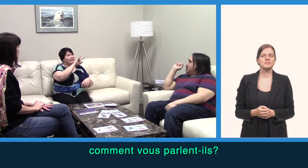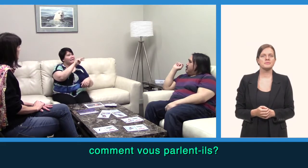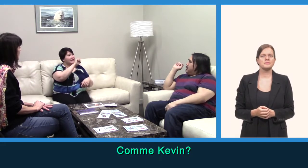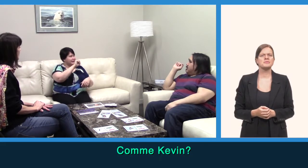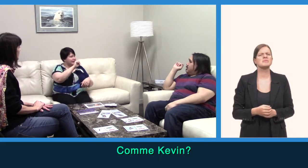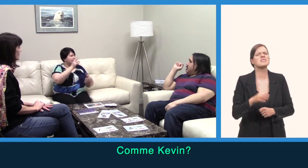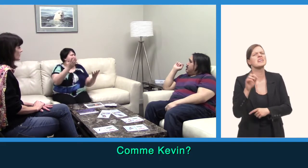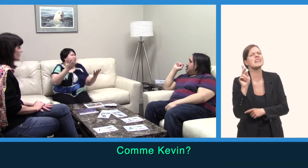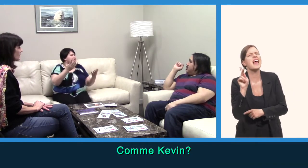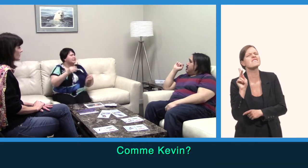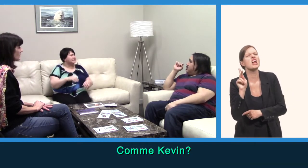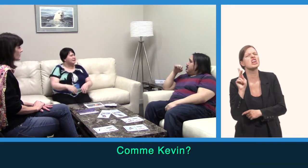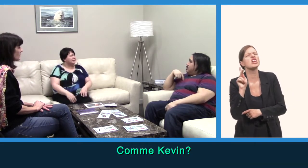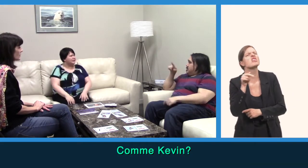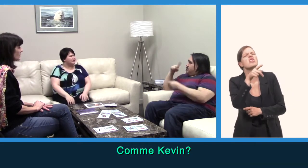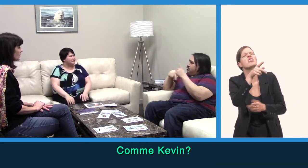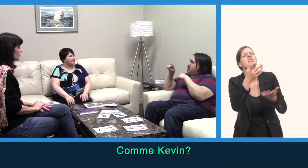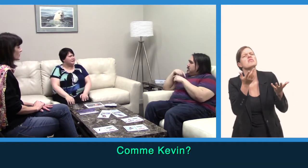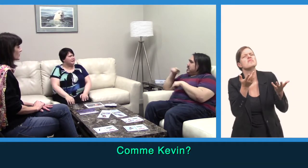Kevin.